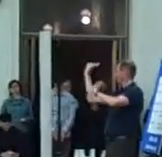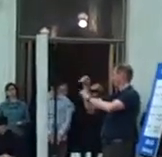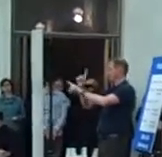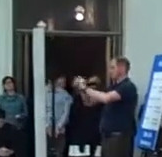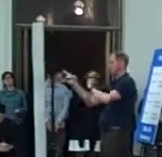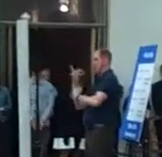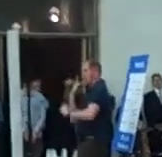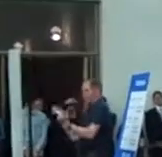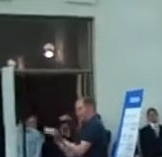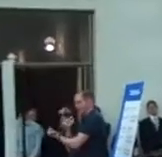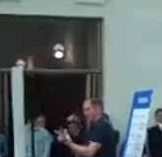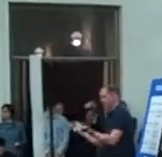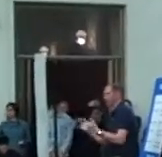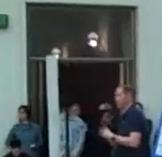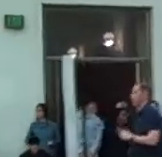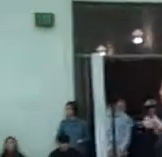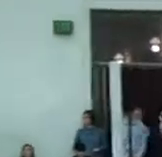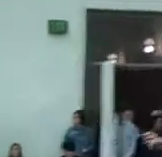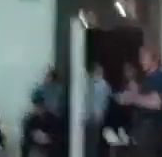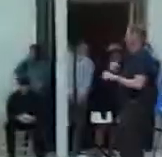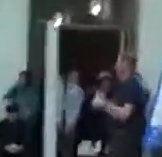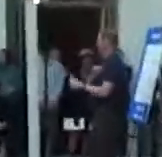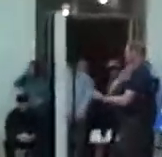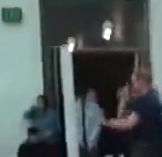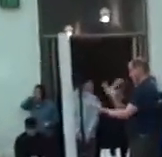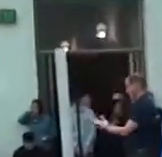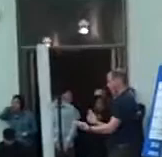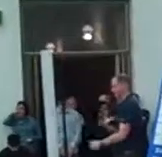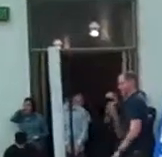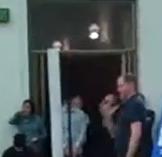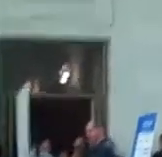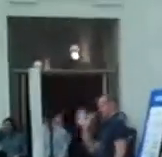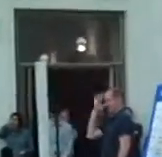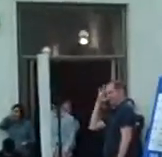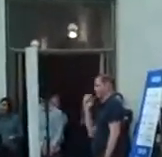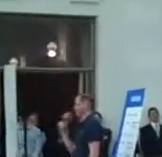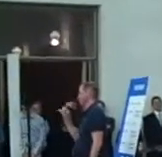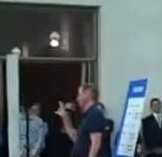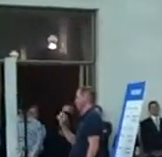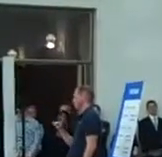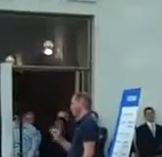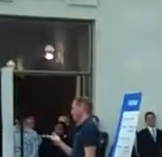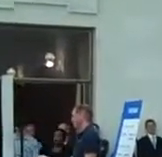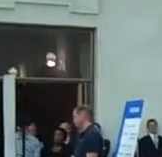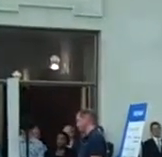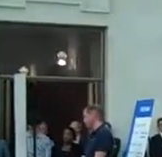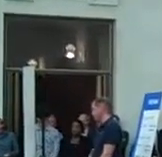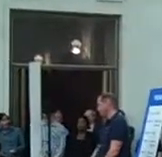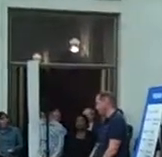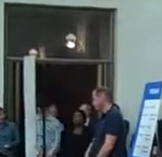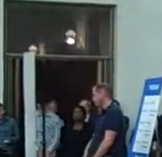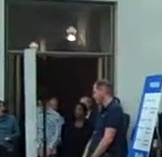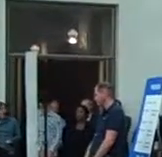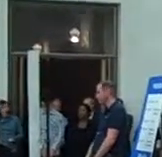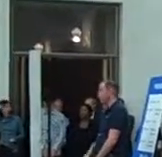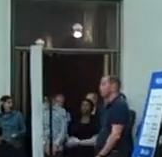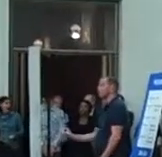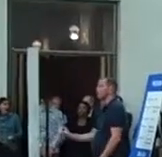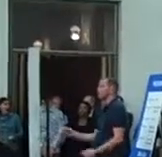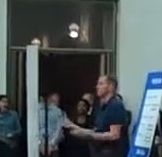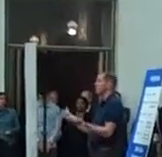benefit of Susan and others. And so here's just some of the things that we've done, just to highlight the point. We started with